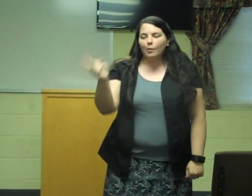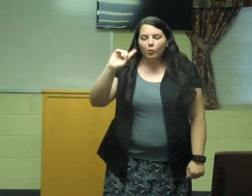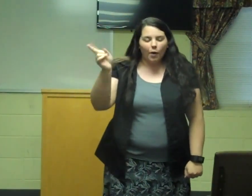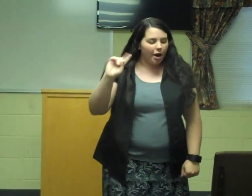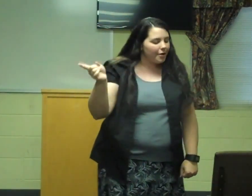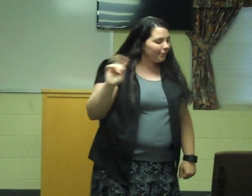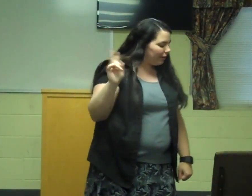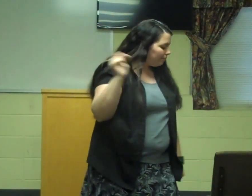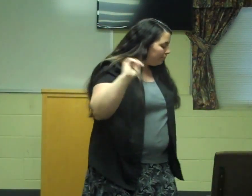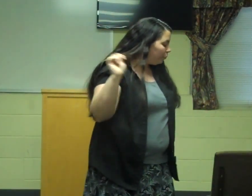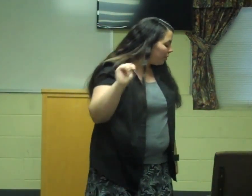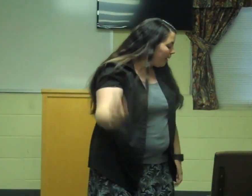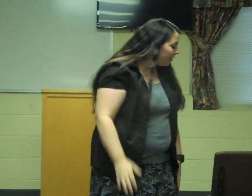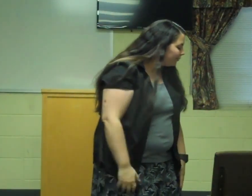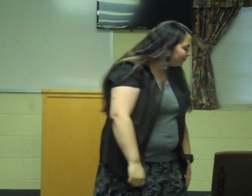remember where with bathroom.